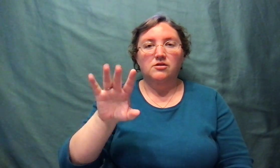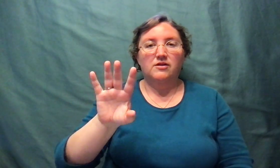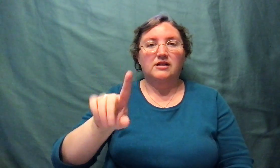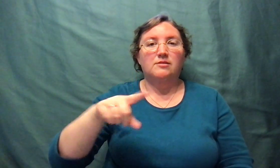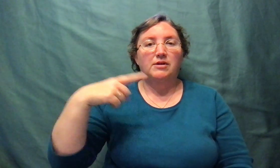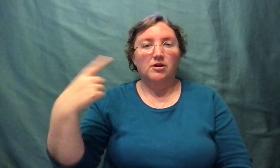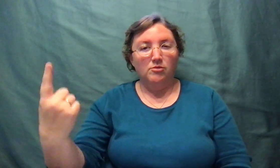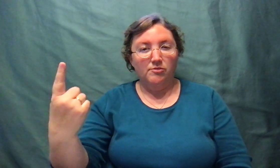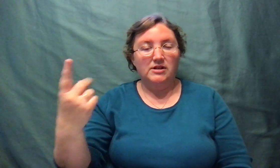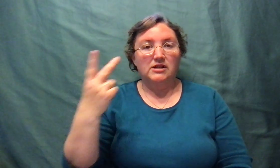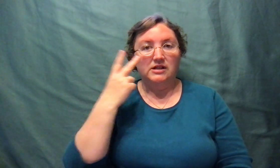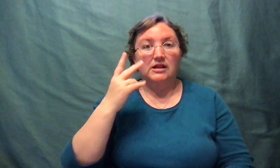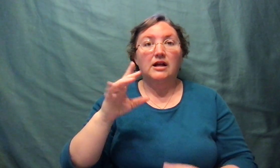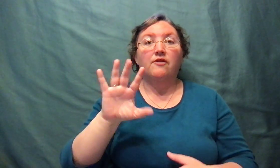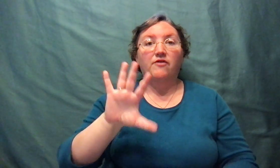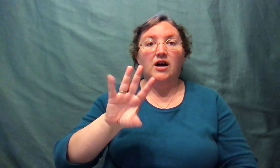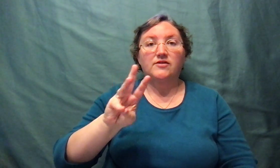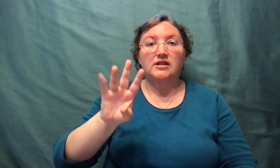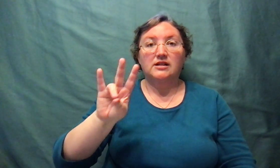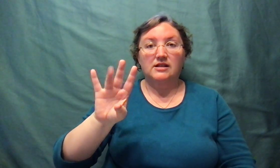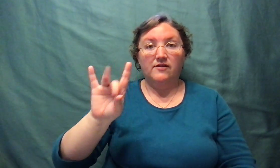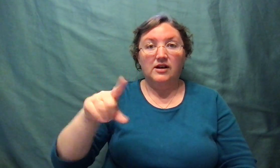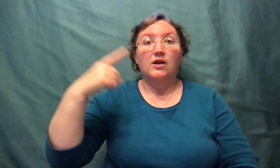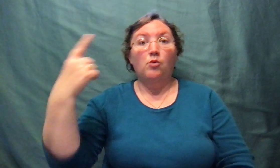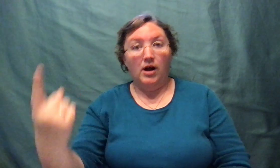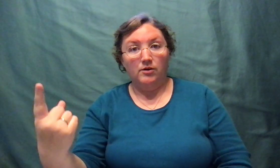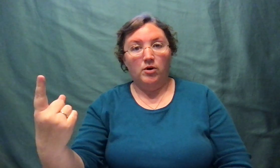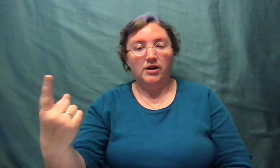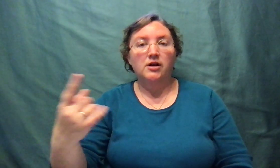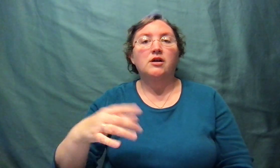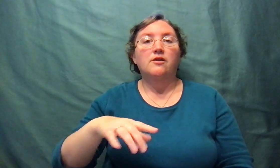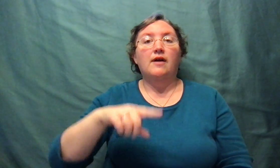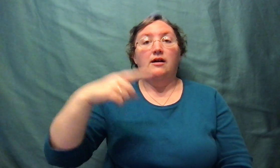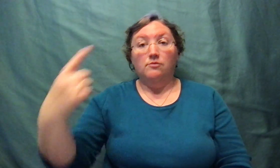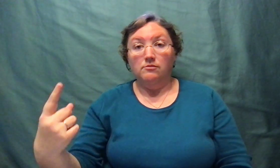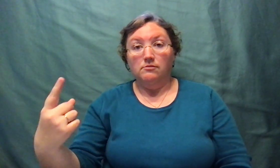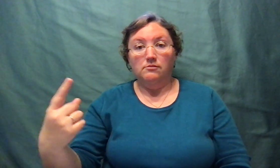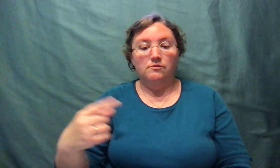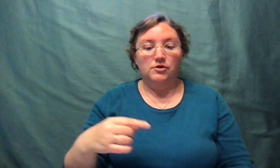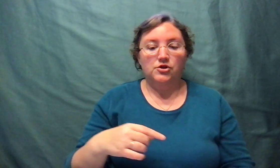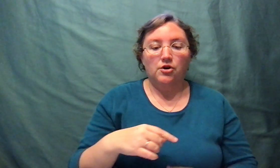that it's a bigger movement to see that, like 5, 6, 7, 8, and 1. That start.